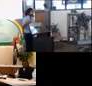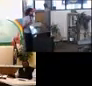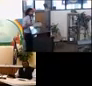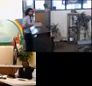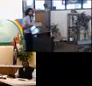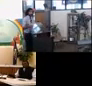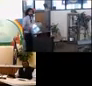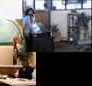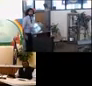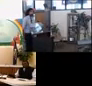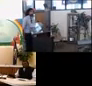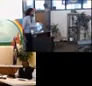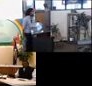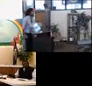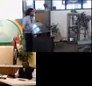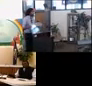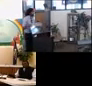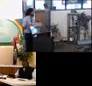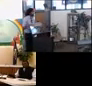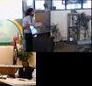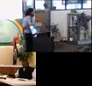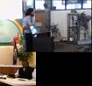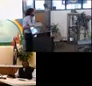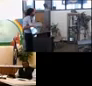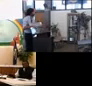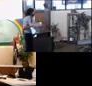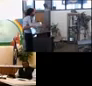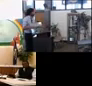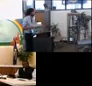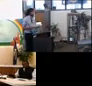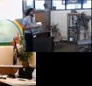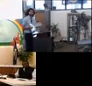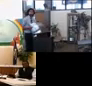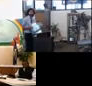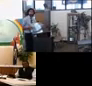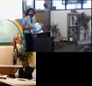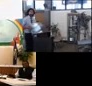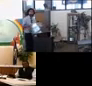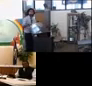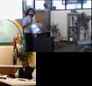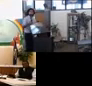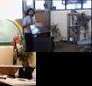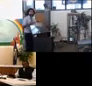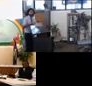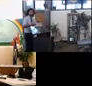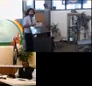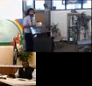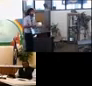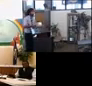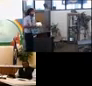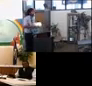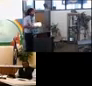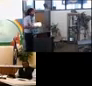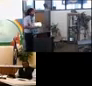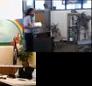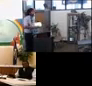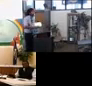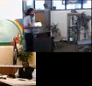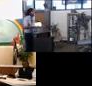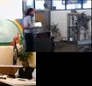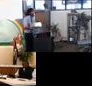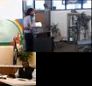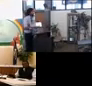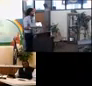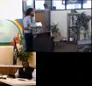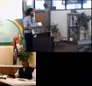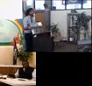is roughly 500 feet from the closest corner of the newly proposed building, the topography will